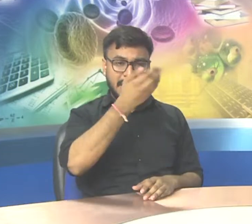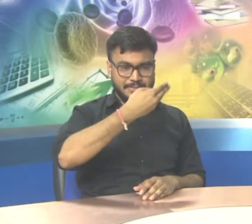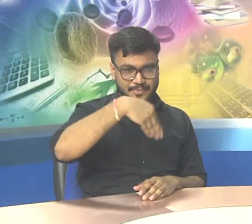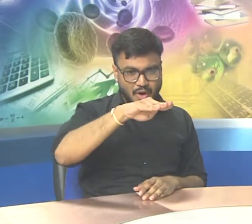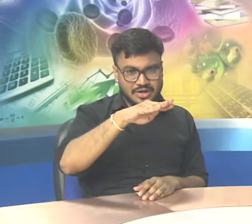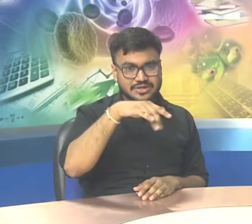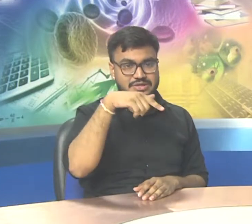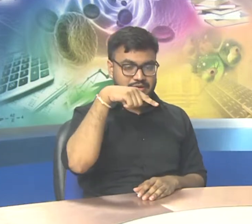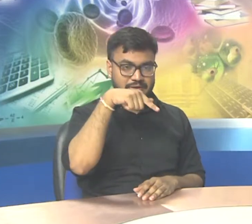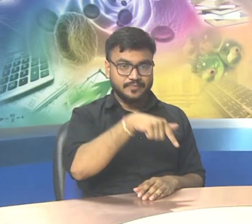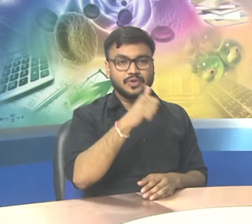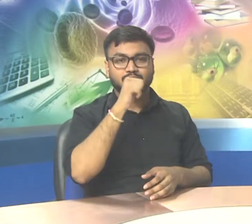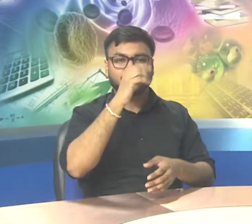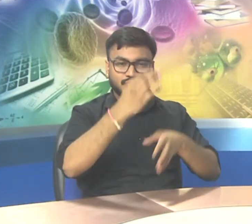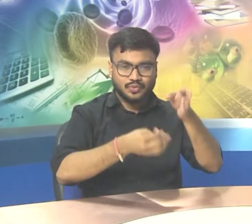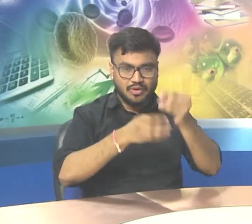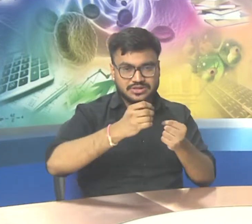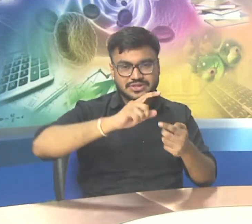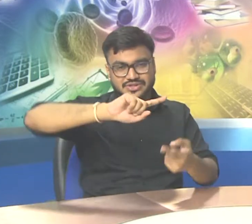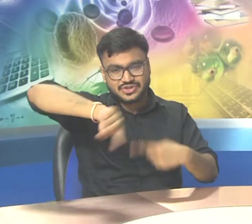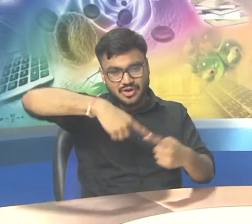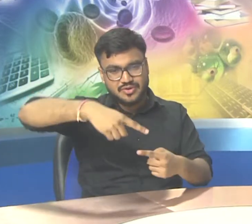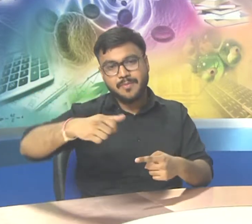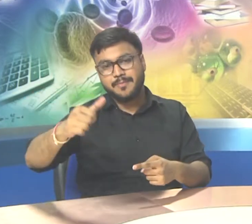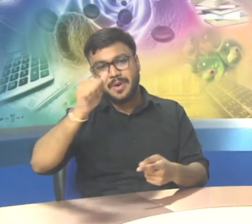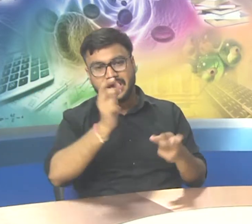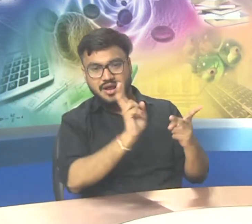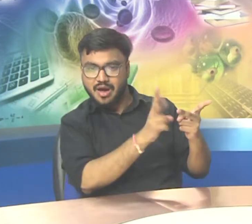like milk, juice and water.